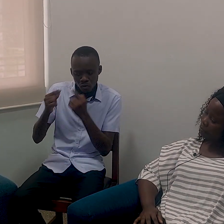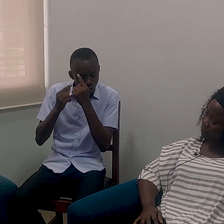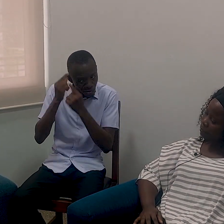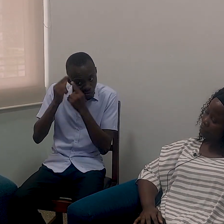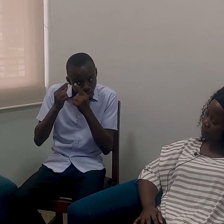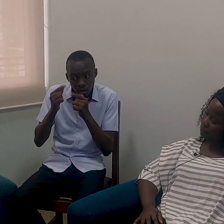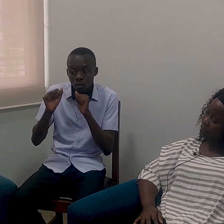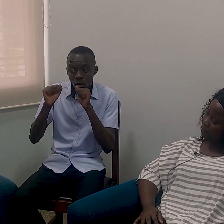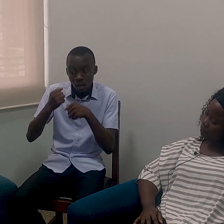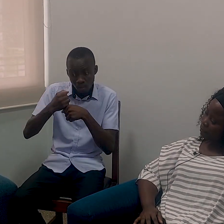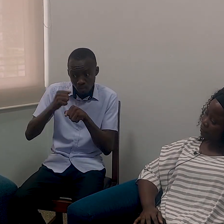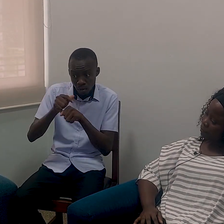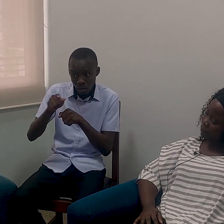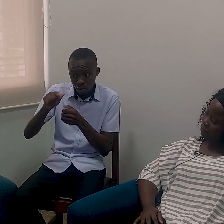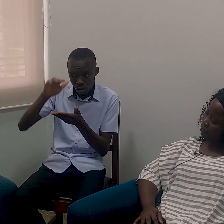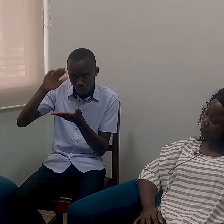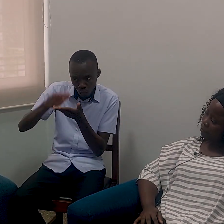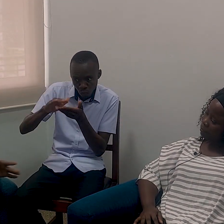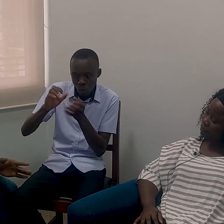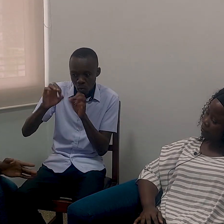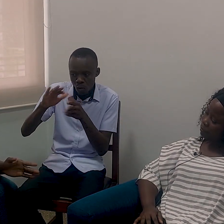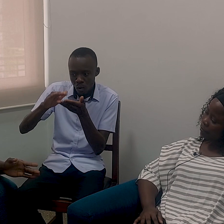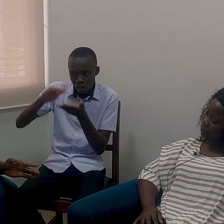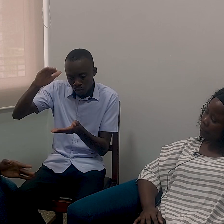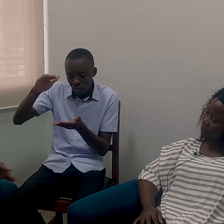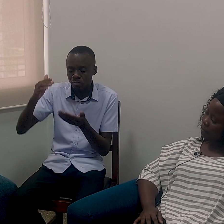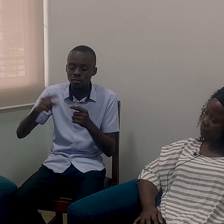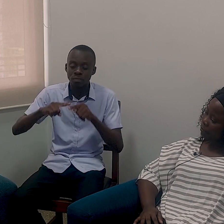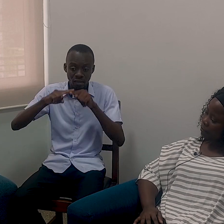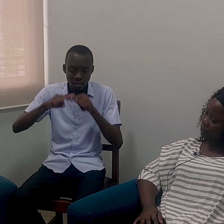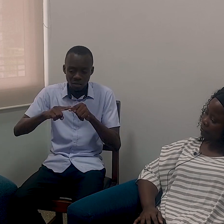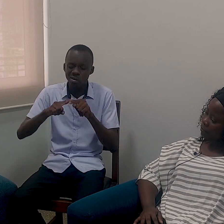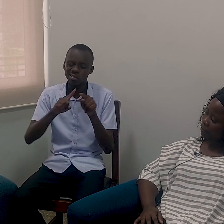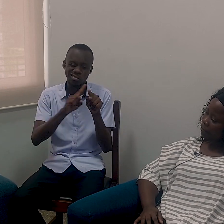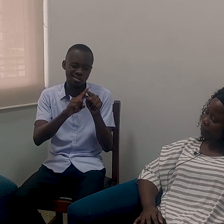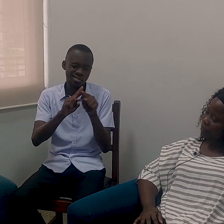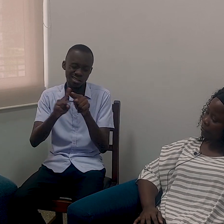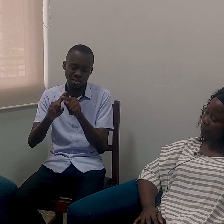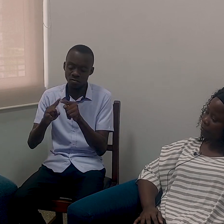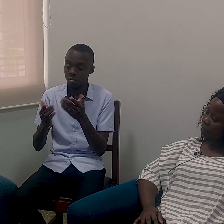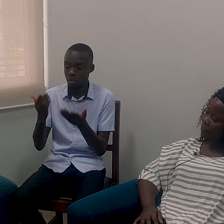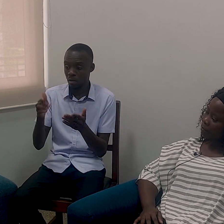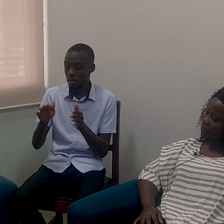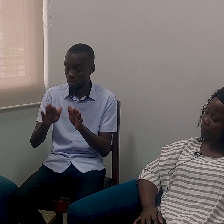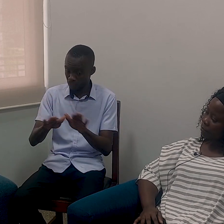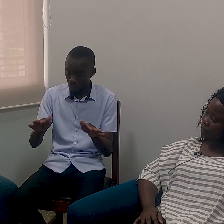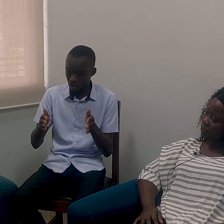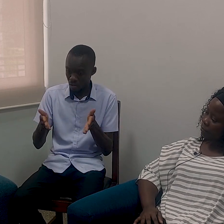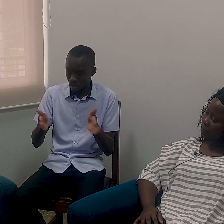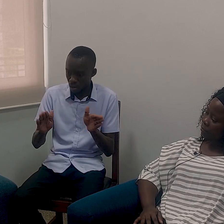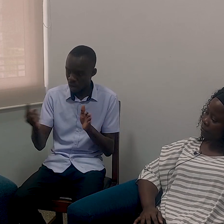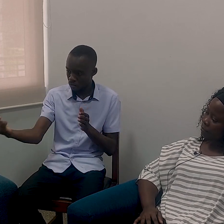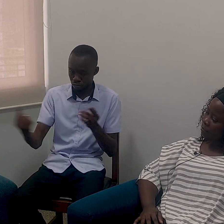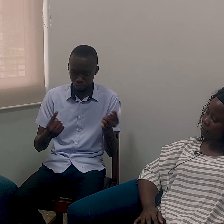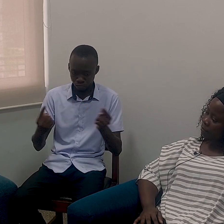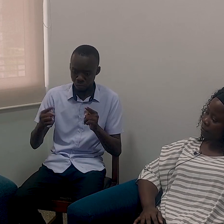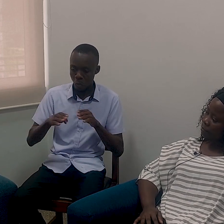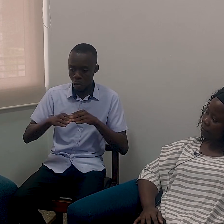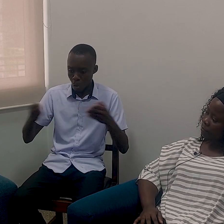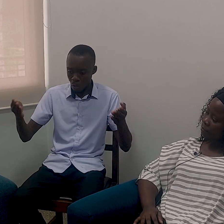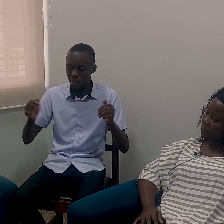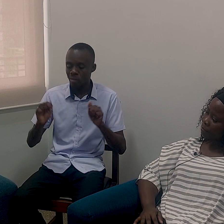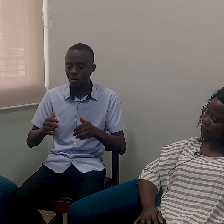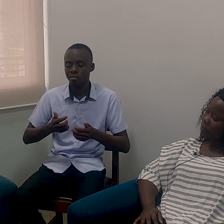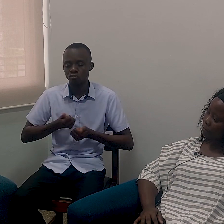as well. So depending on how, like what she said, giving them an open space to express themselves and all that,